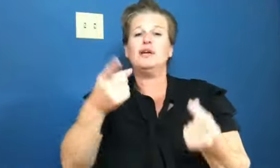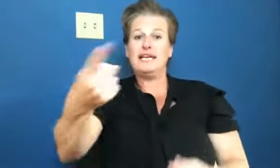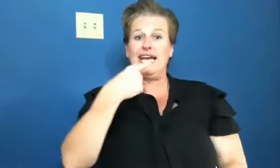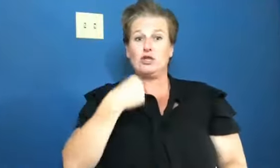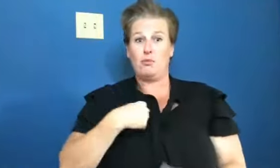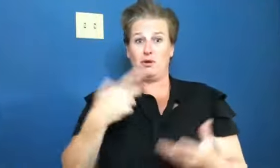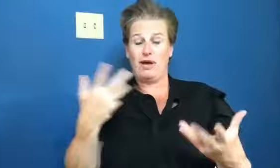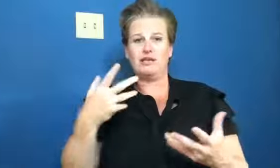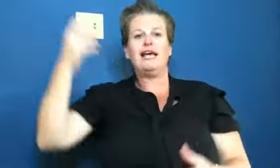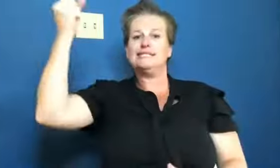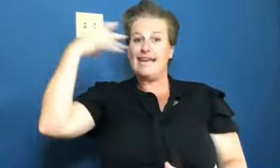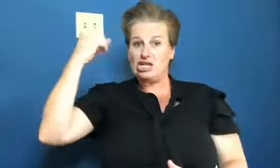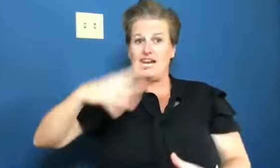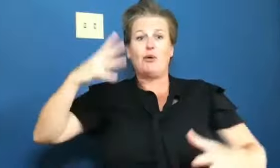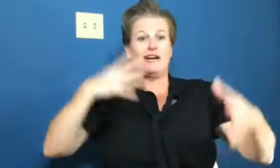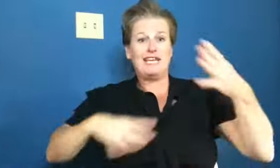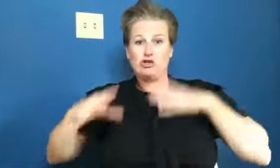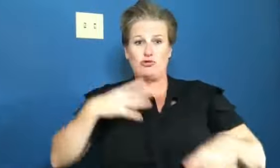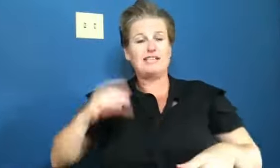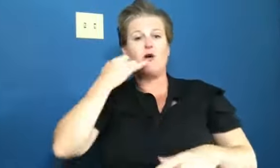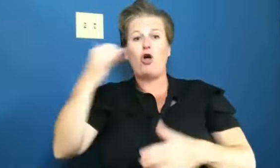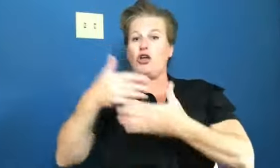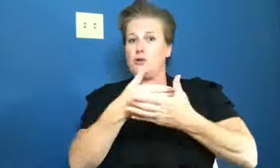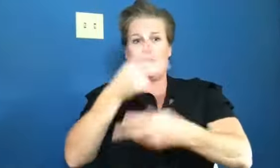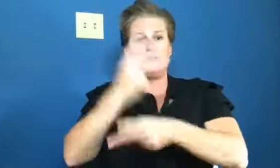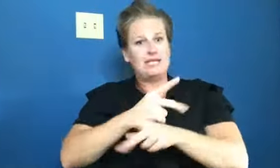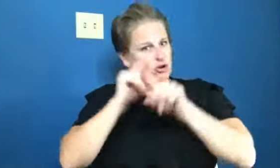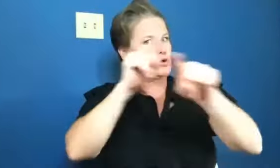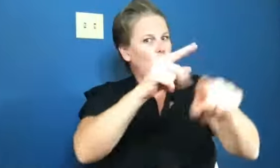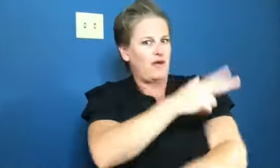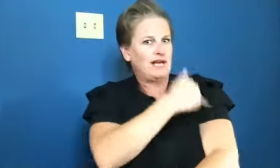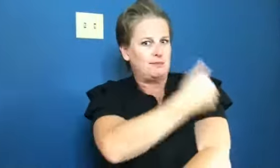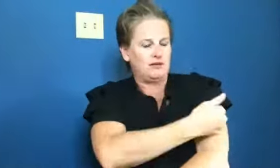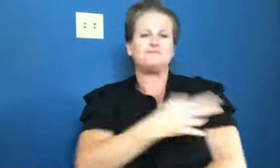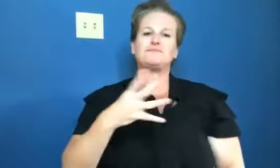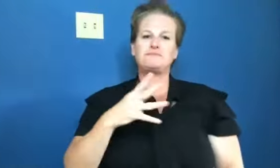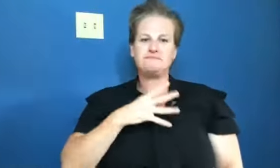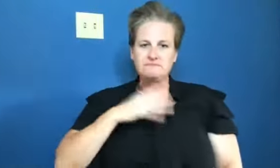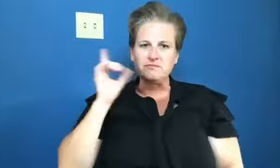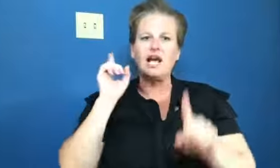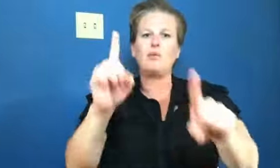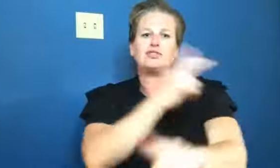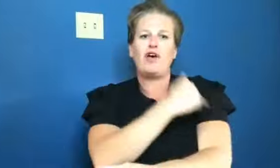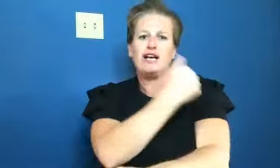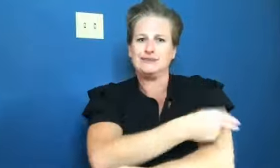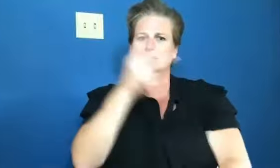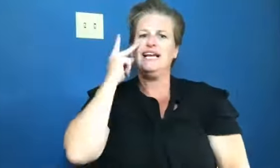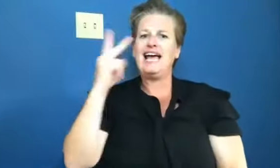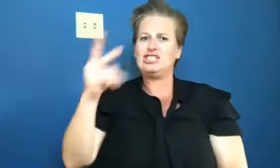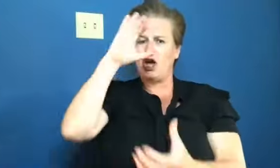get dressed, call your babysitter, go to the hospital, of which I did. I went to the hospital and I saw my husband. He was, before he had to go for emergency surgery,